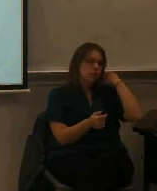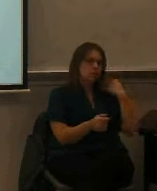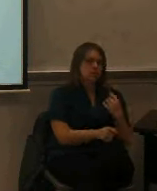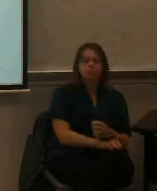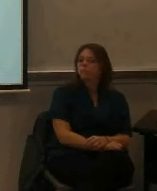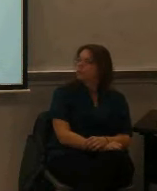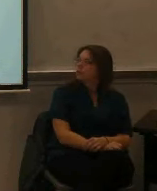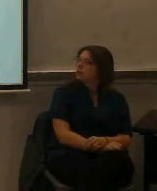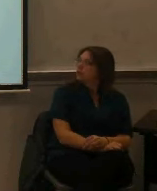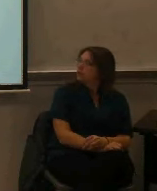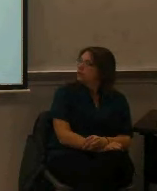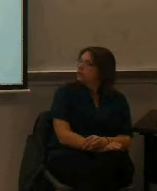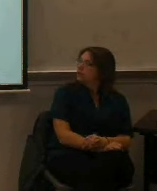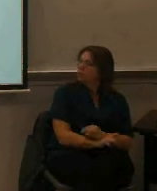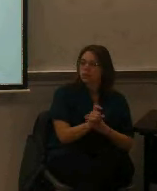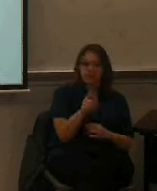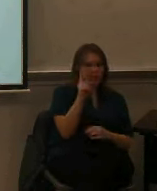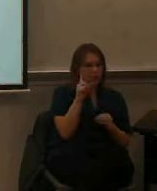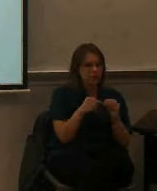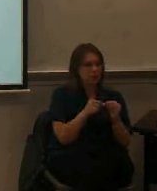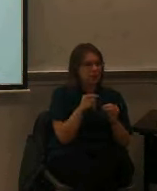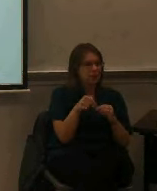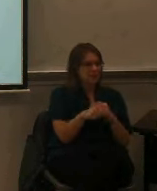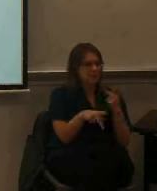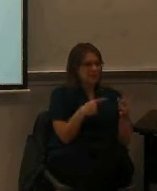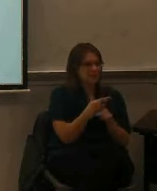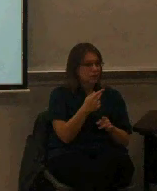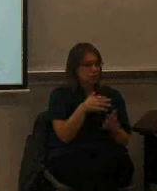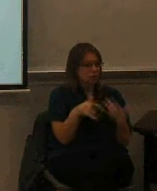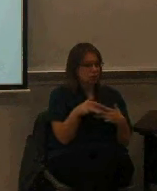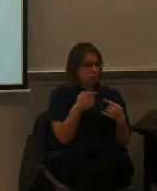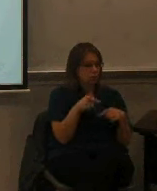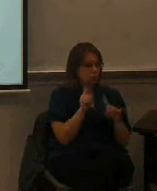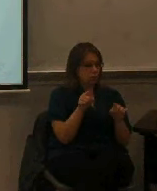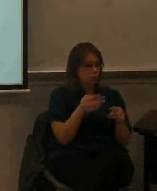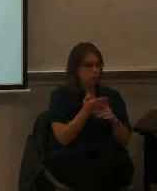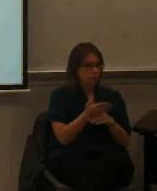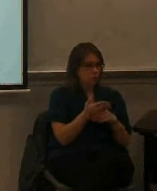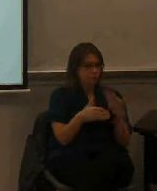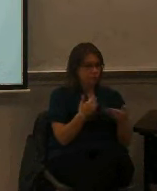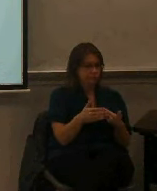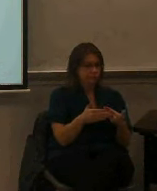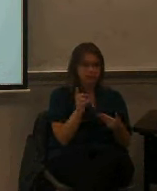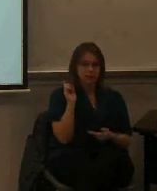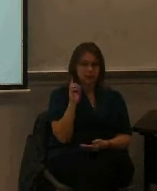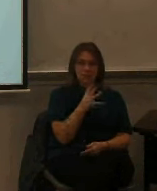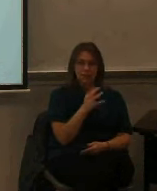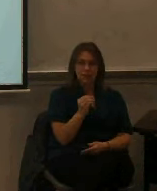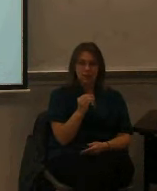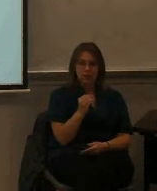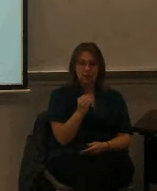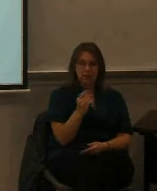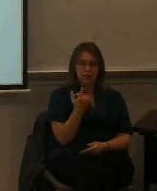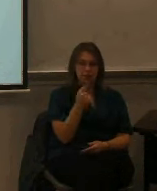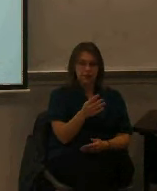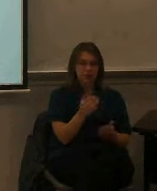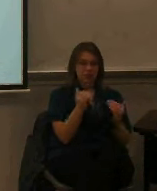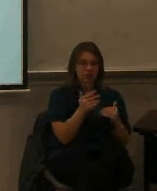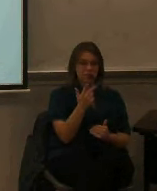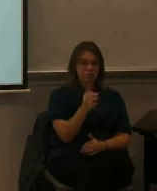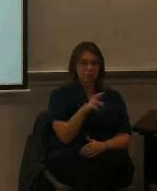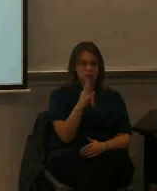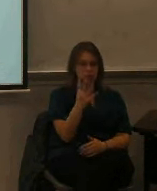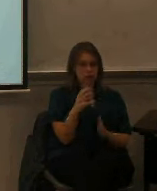other. So we need to be thinking about these types of interactions as we go through this and essentially the next 3 or